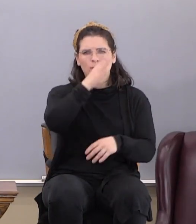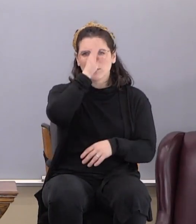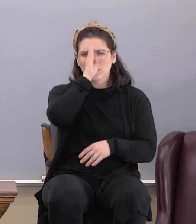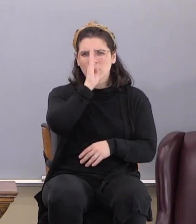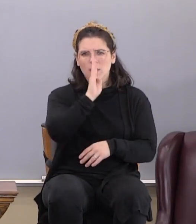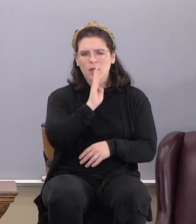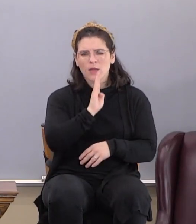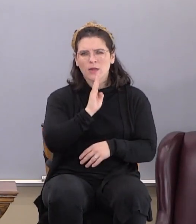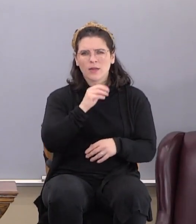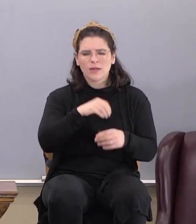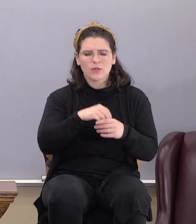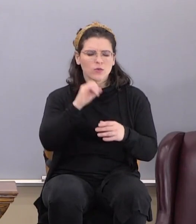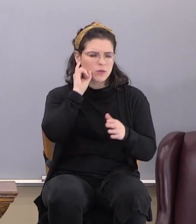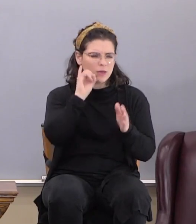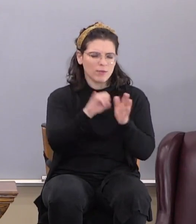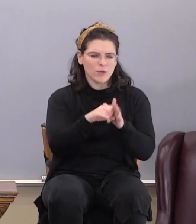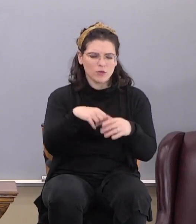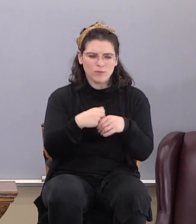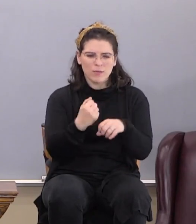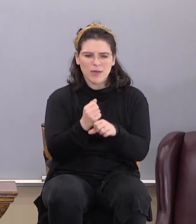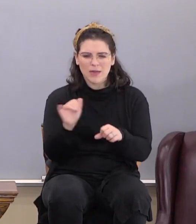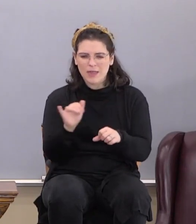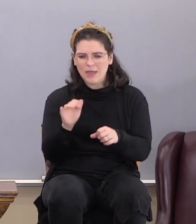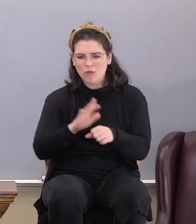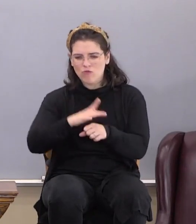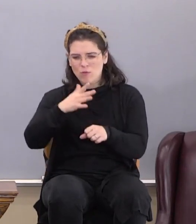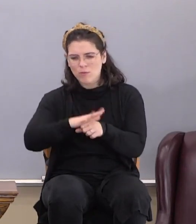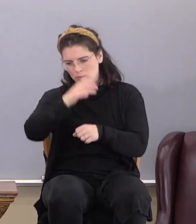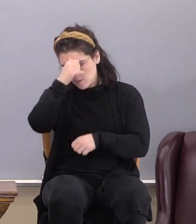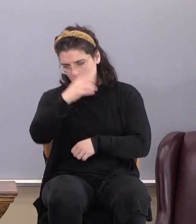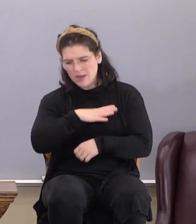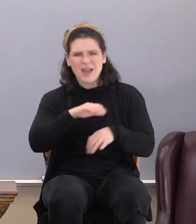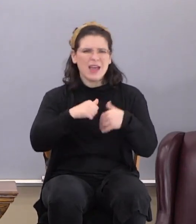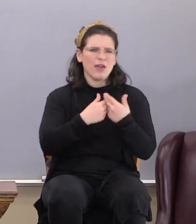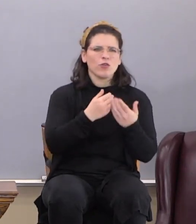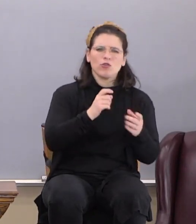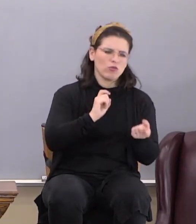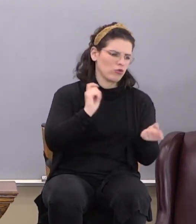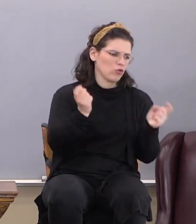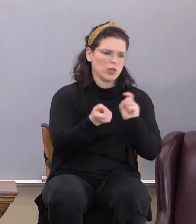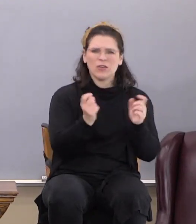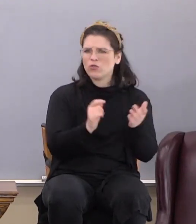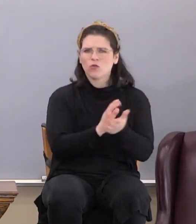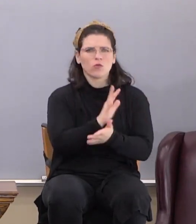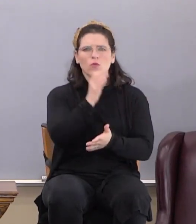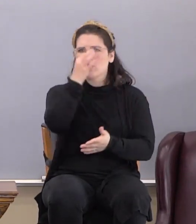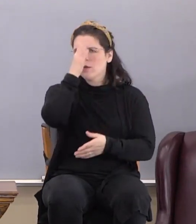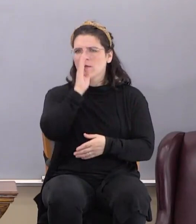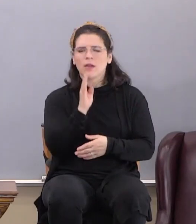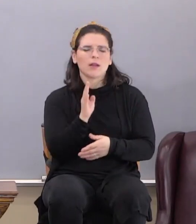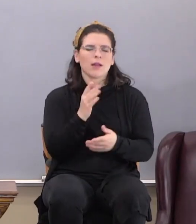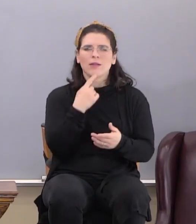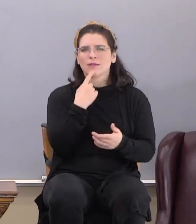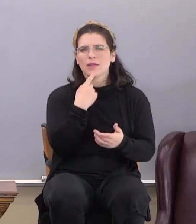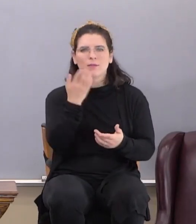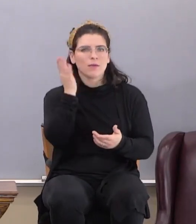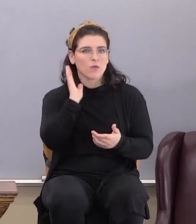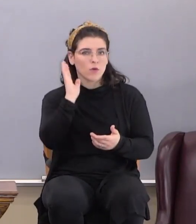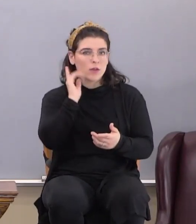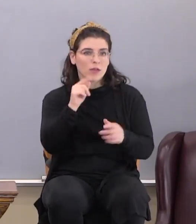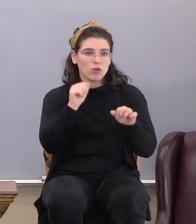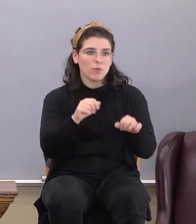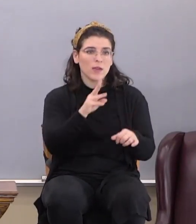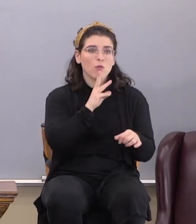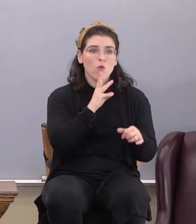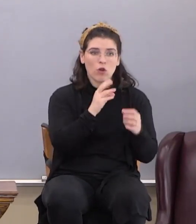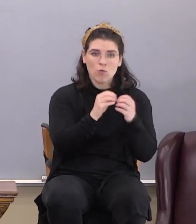God into an image. Question, how do you change the glory? By the way, you know, I've said this before. Can you make water